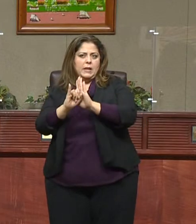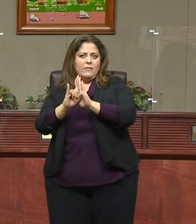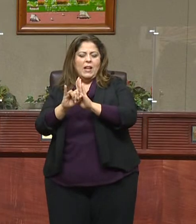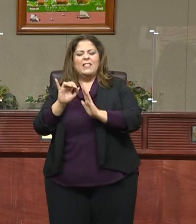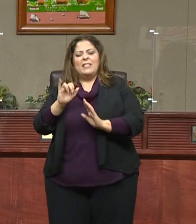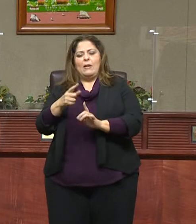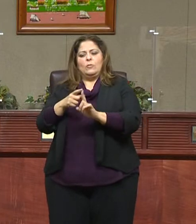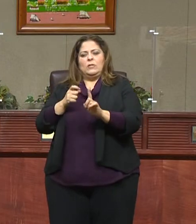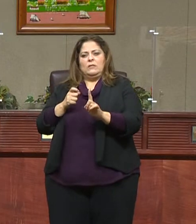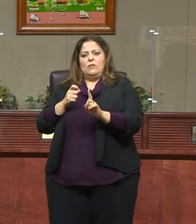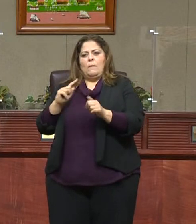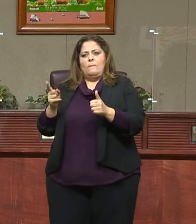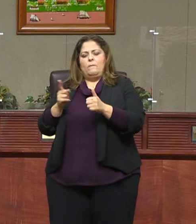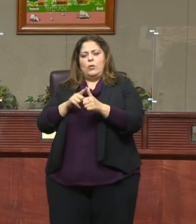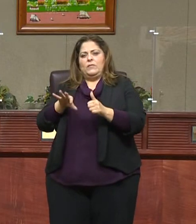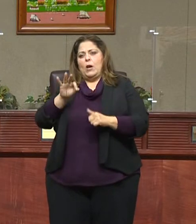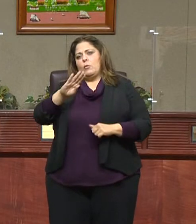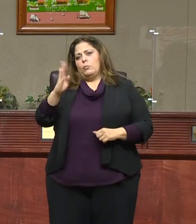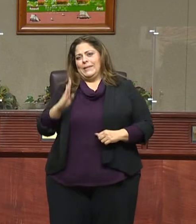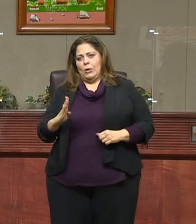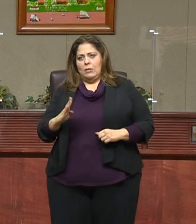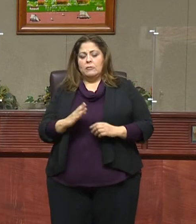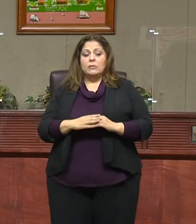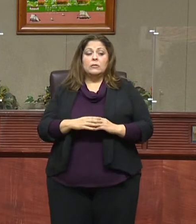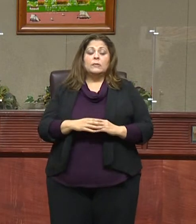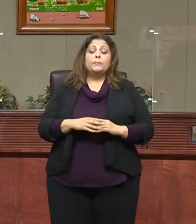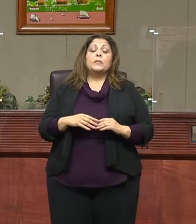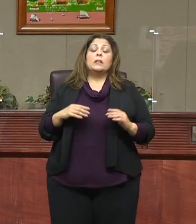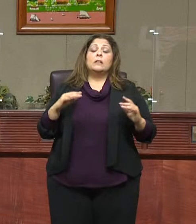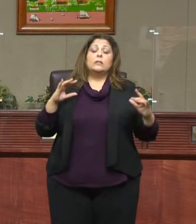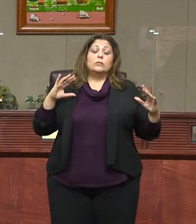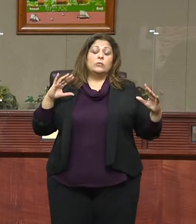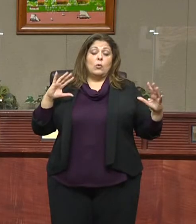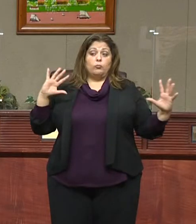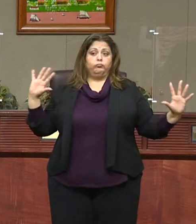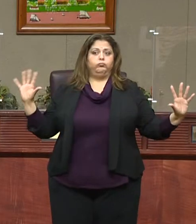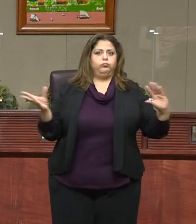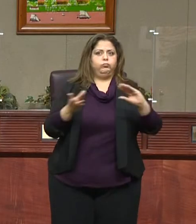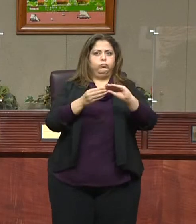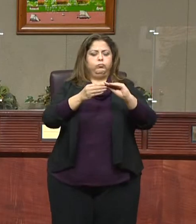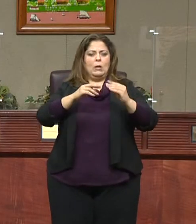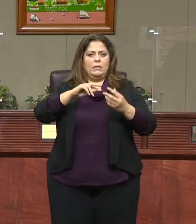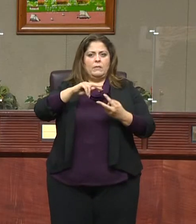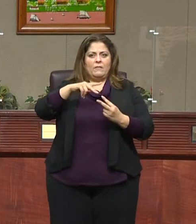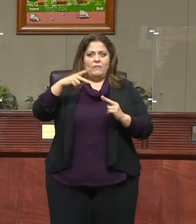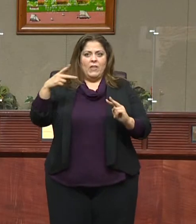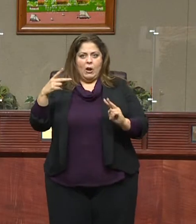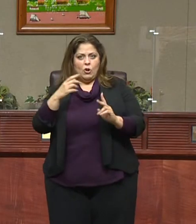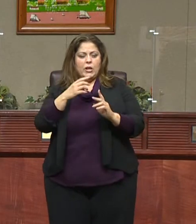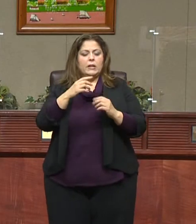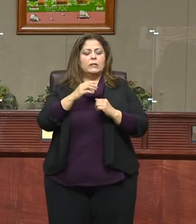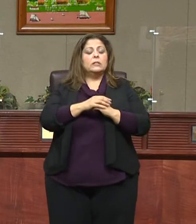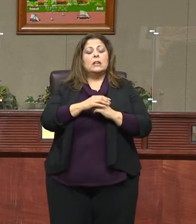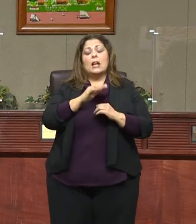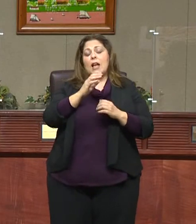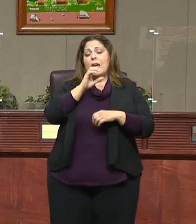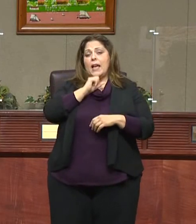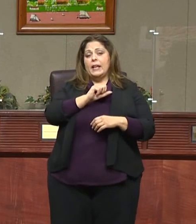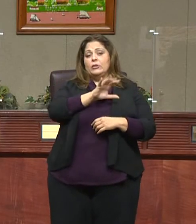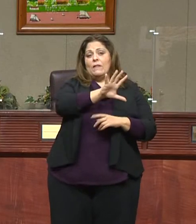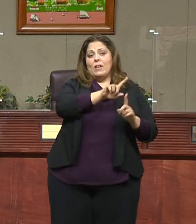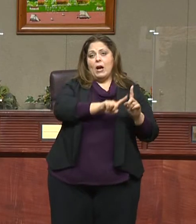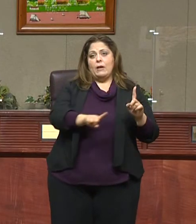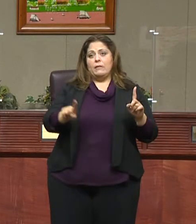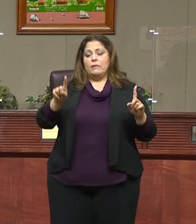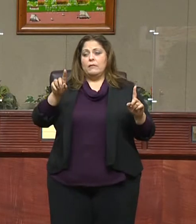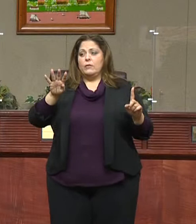Brazil. So the total age range, the age range for all of the cases that we've had reported to us now is 5 to 84 years,